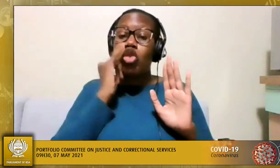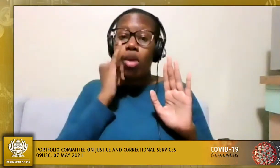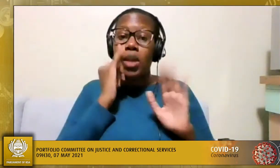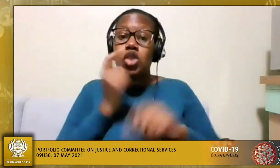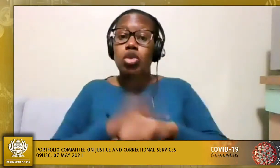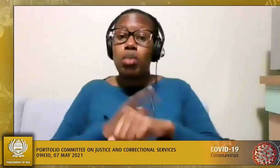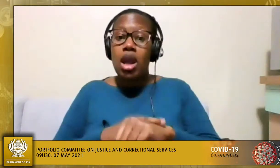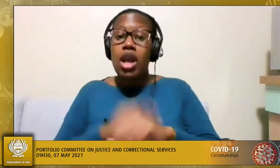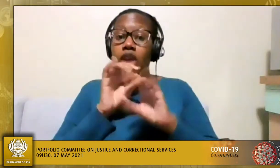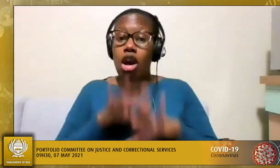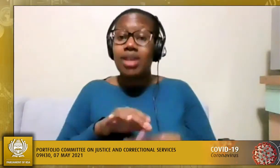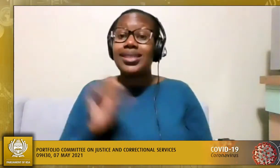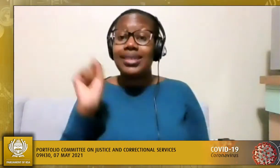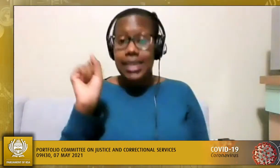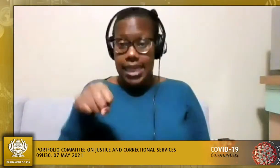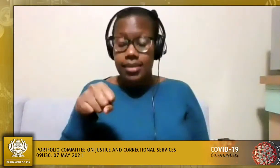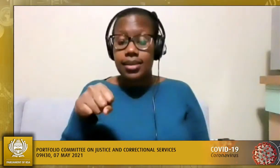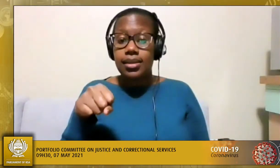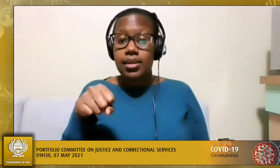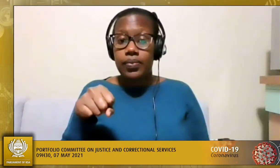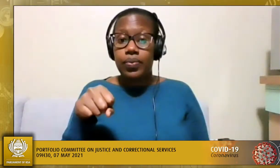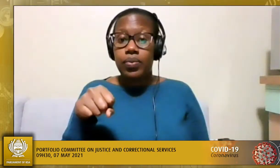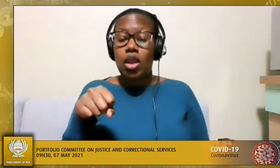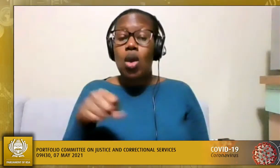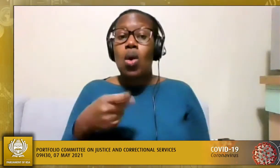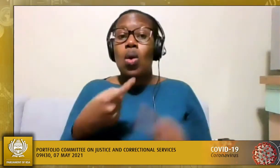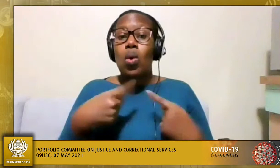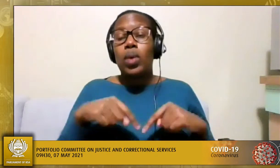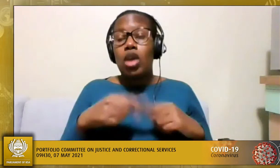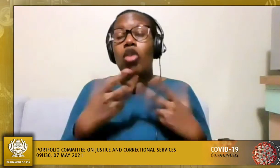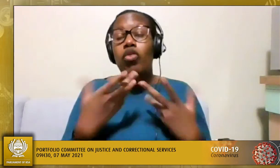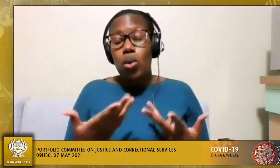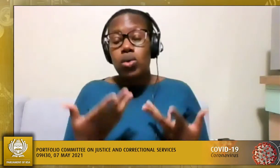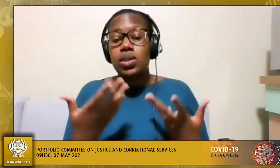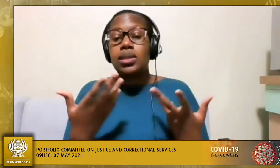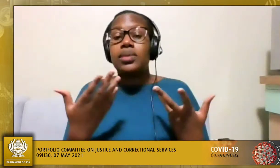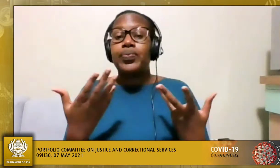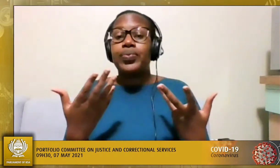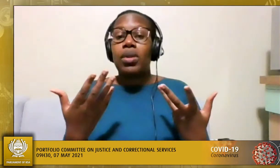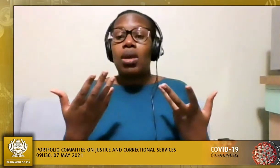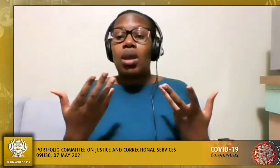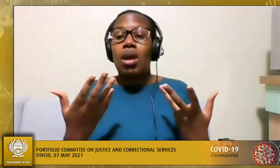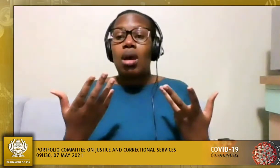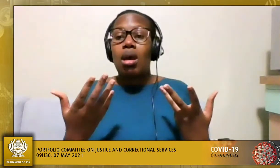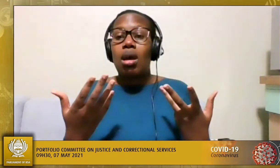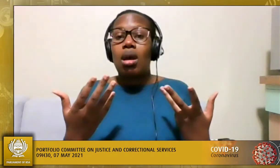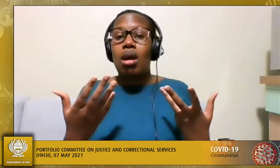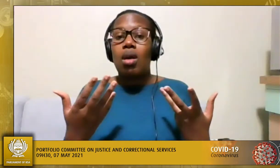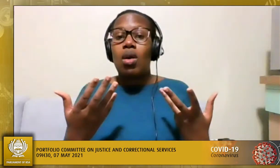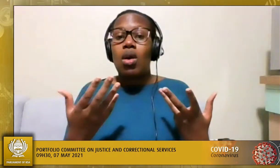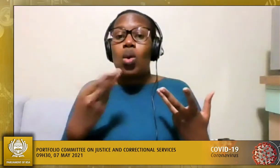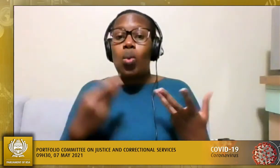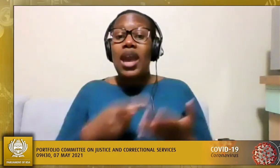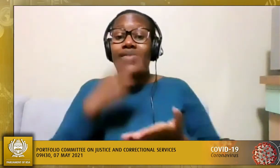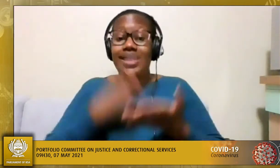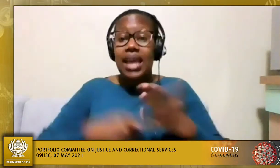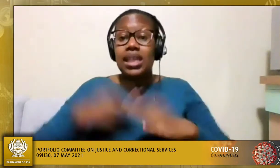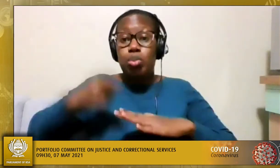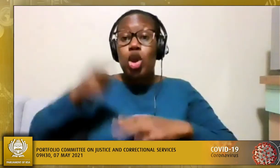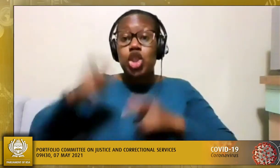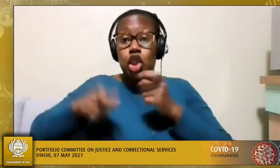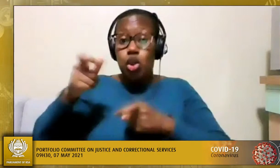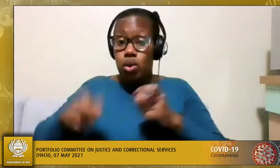the answer to that question is yes um we of course have uh dedicated tax prosecutors